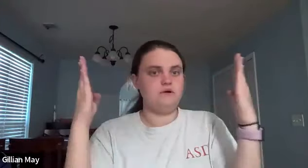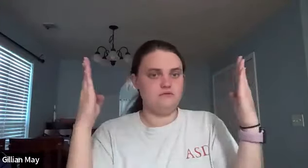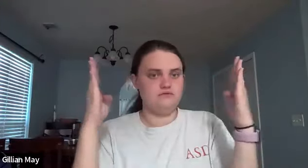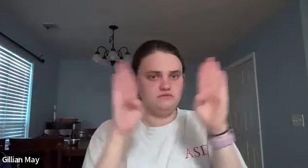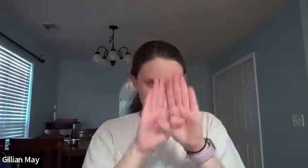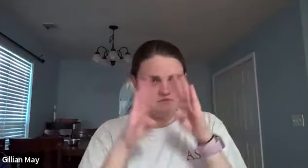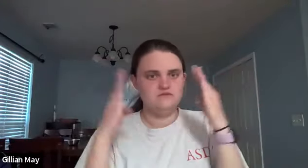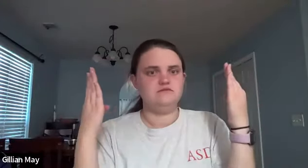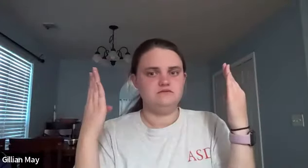both.